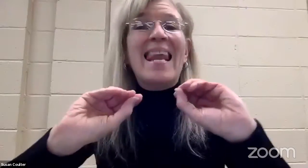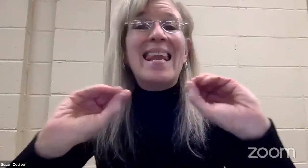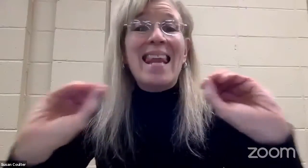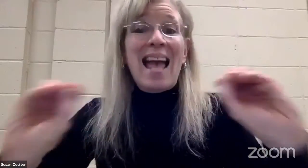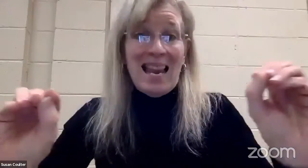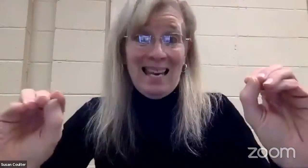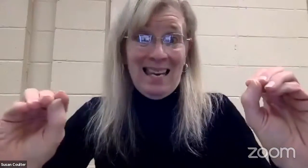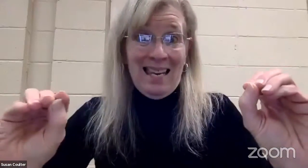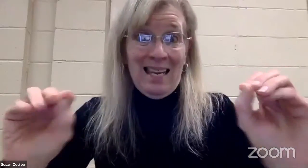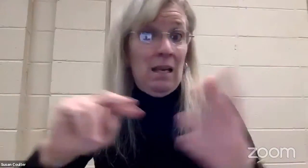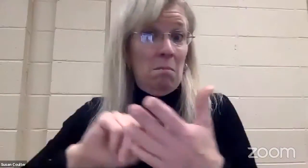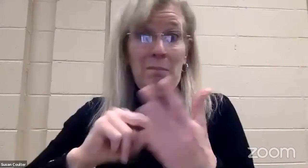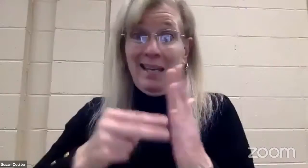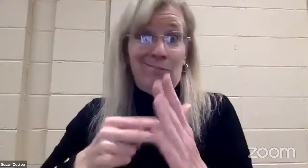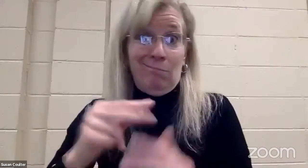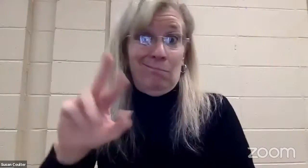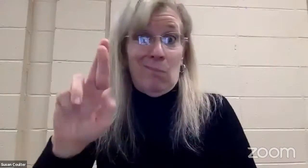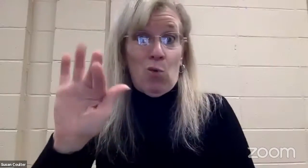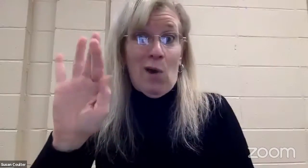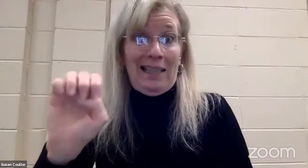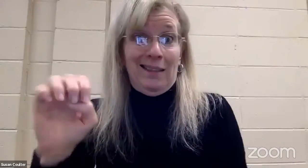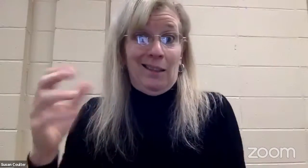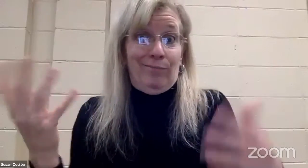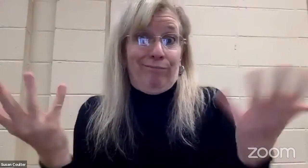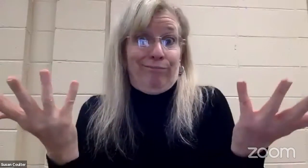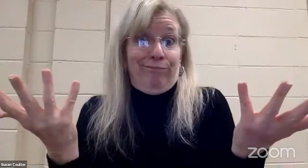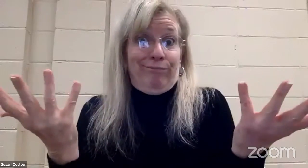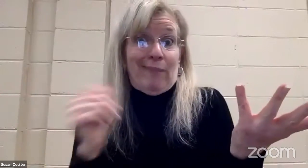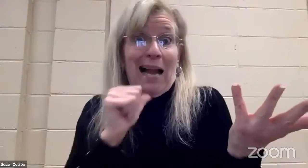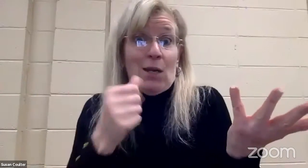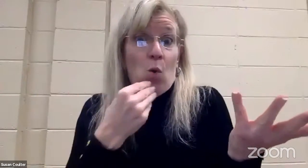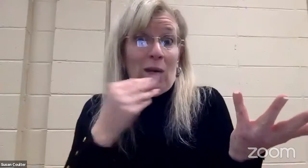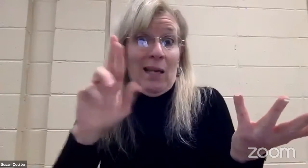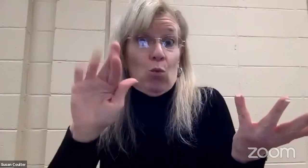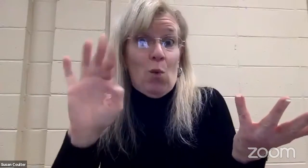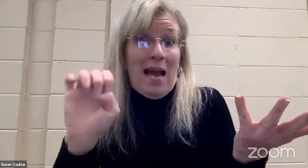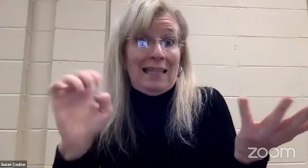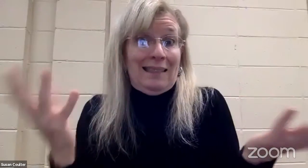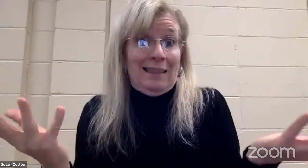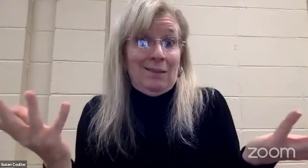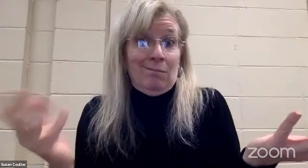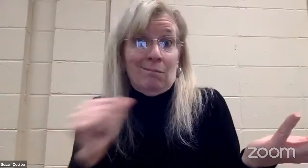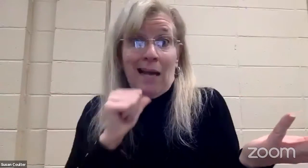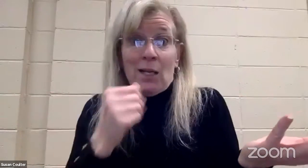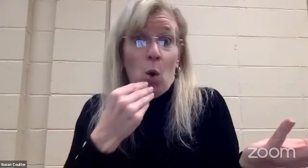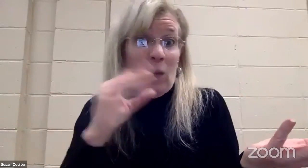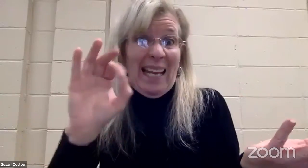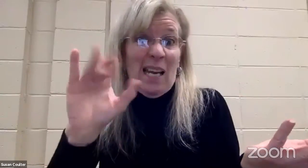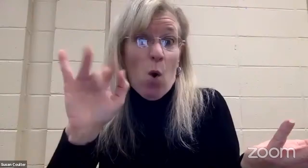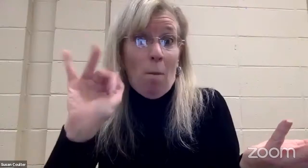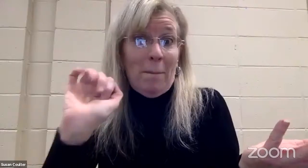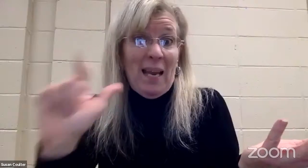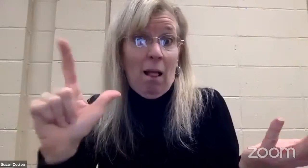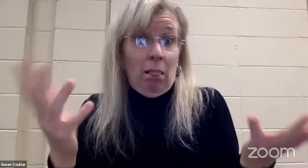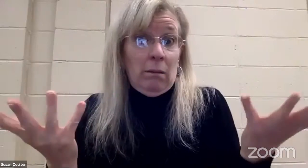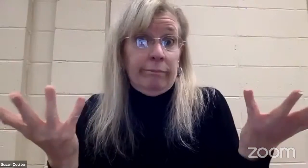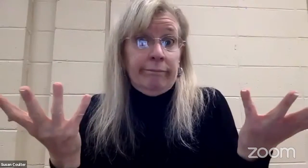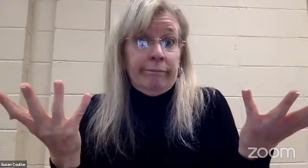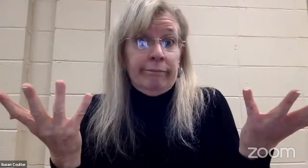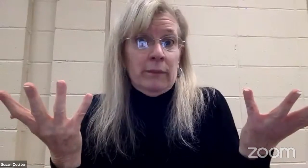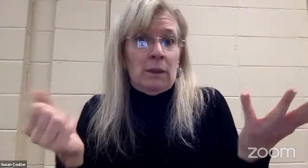grains, main rice. I don't eat rice. I don't eat